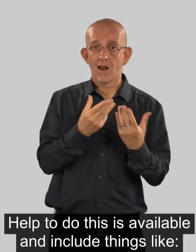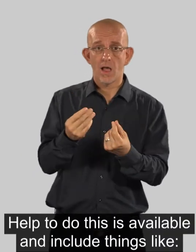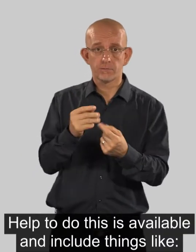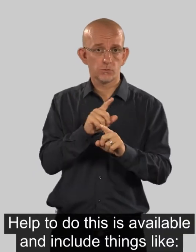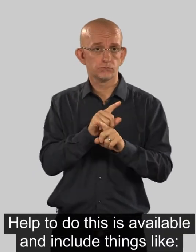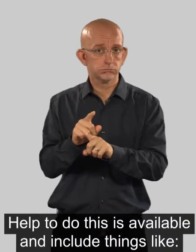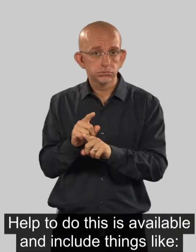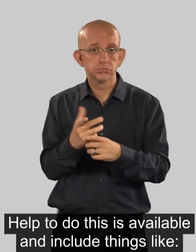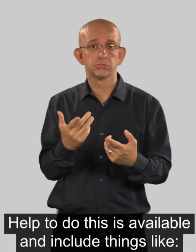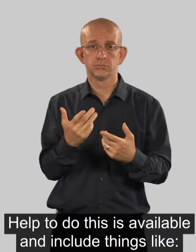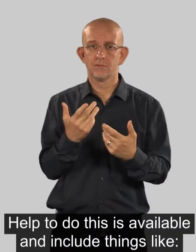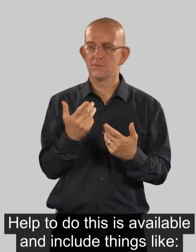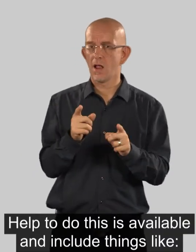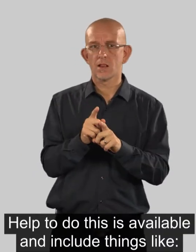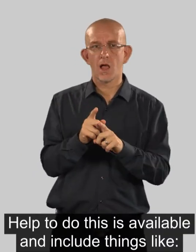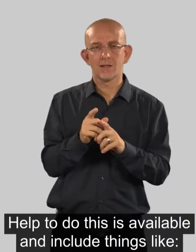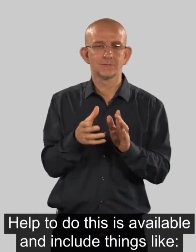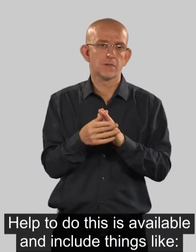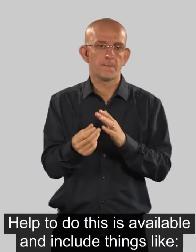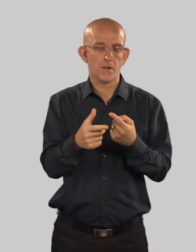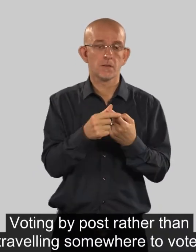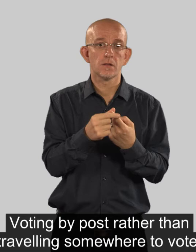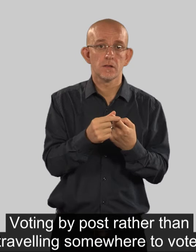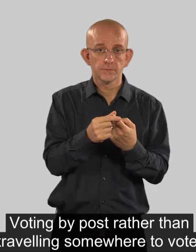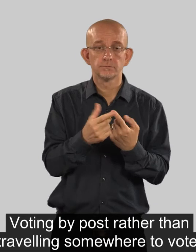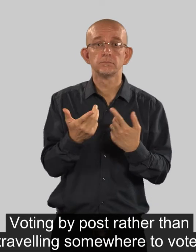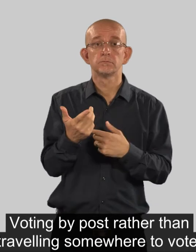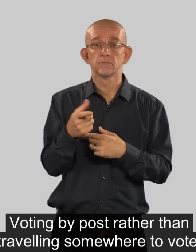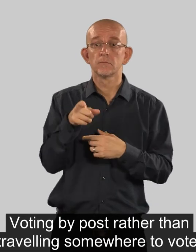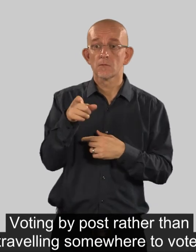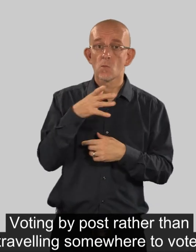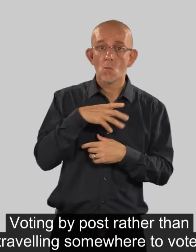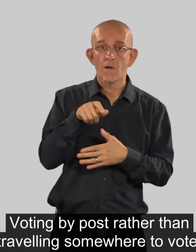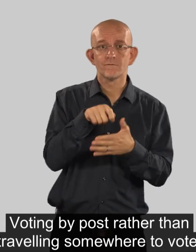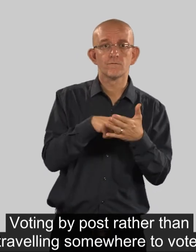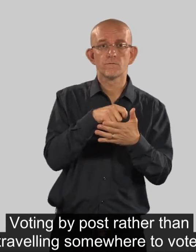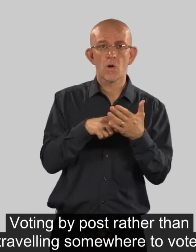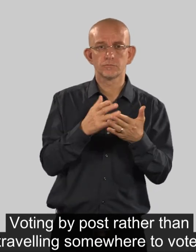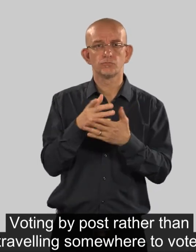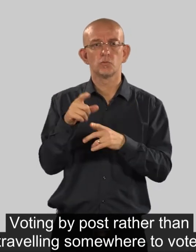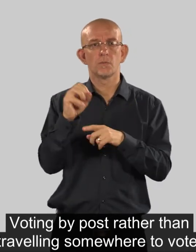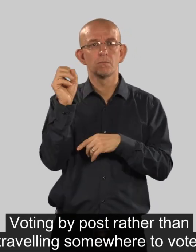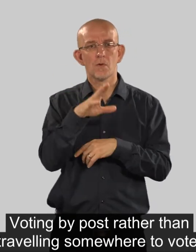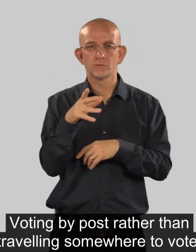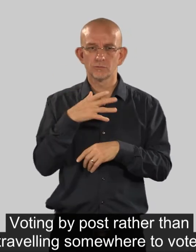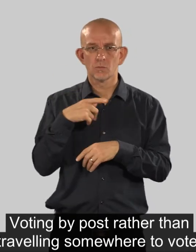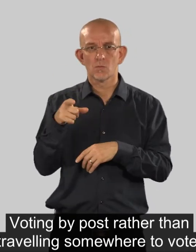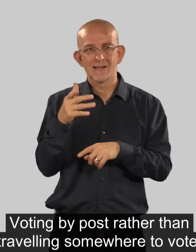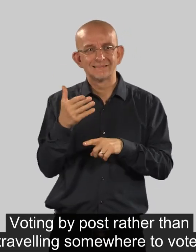Help to do this is available and includes things like voting by post rather than travelling